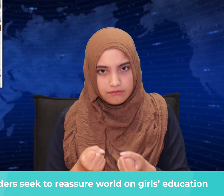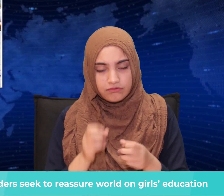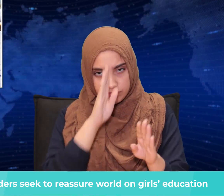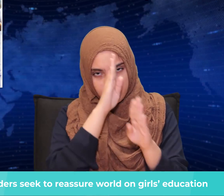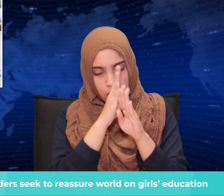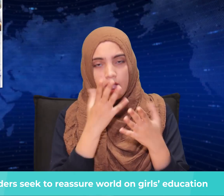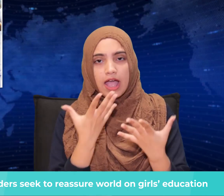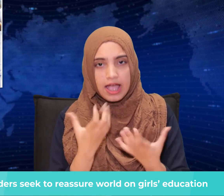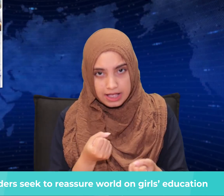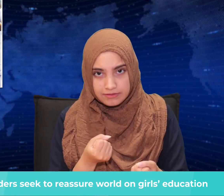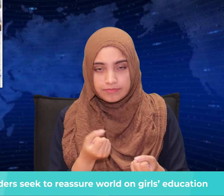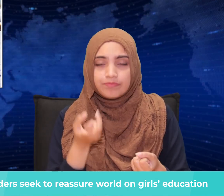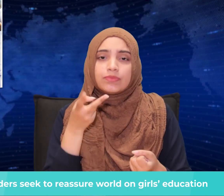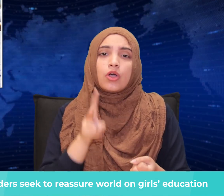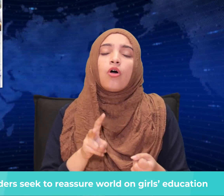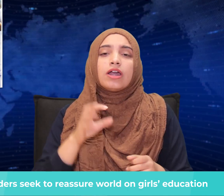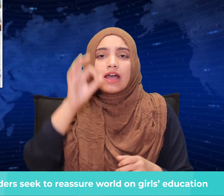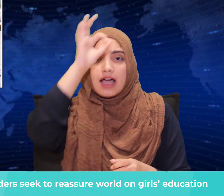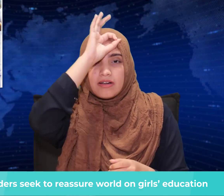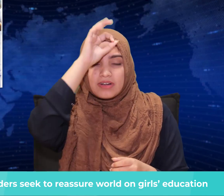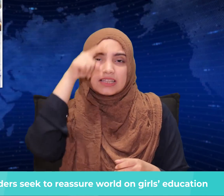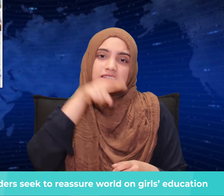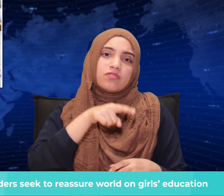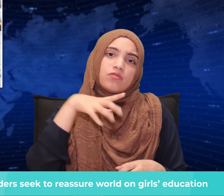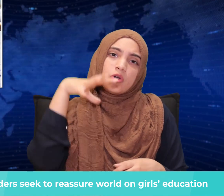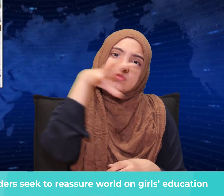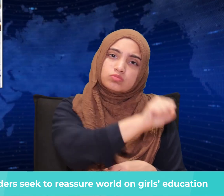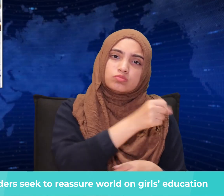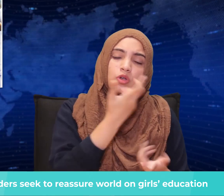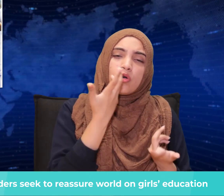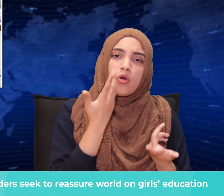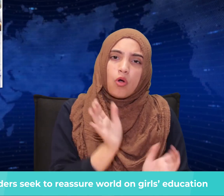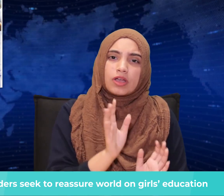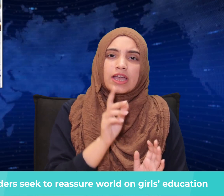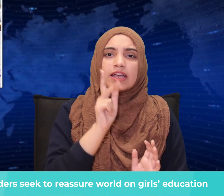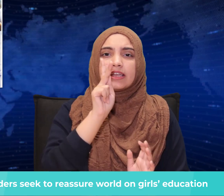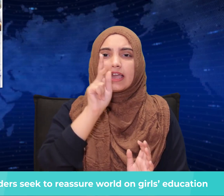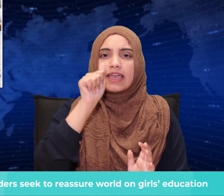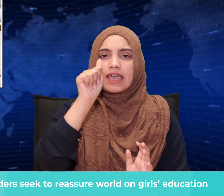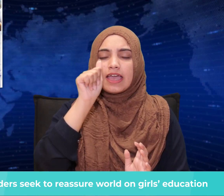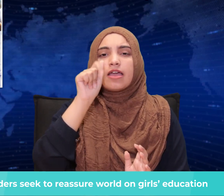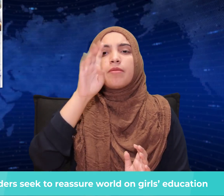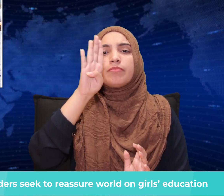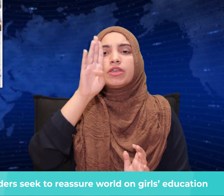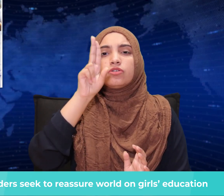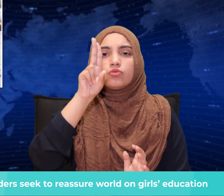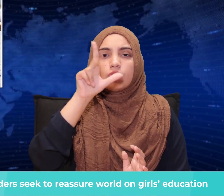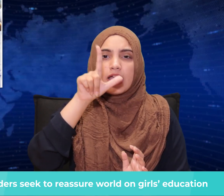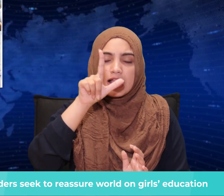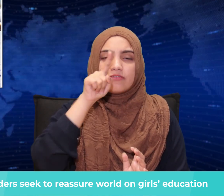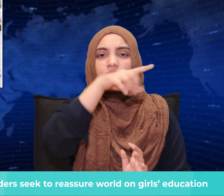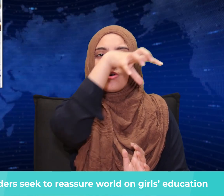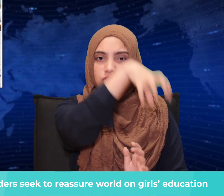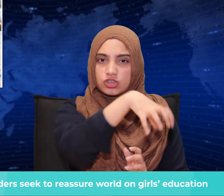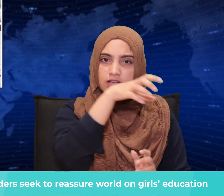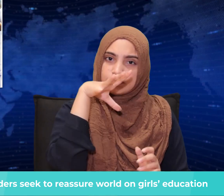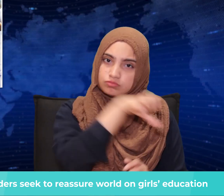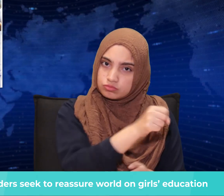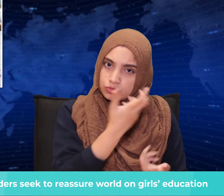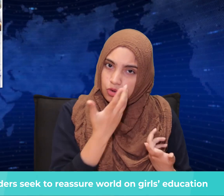Soon after the Taliban takeover of Kabul on 8th of Muharram and immediately provided security to